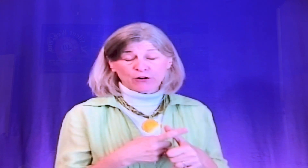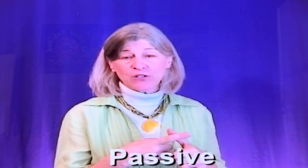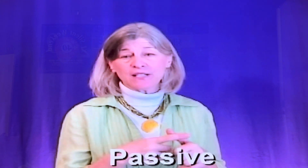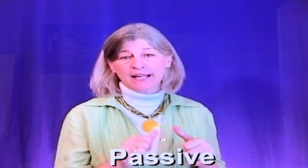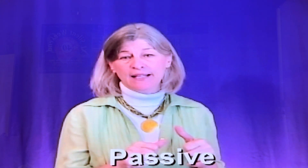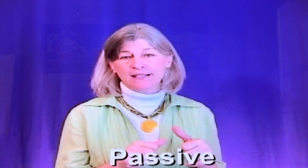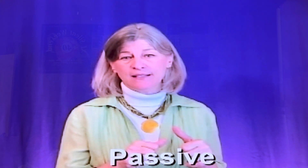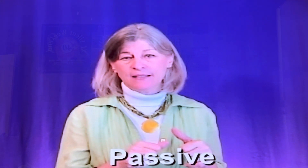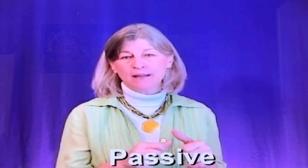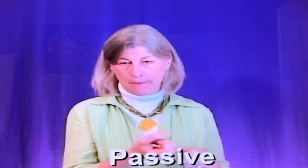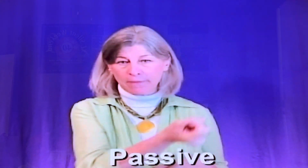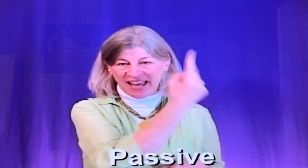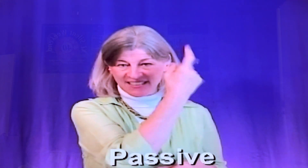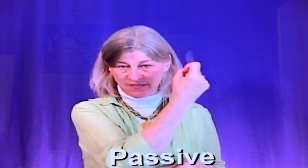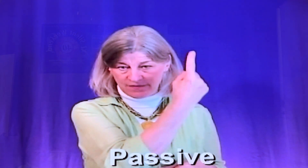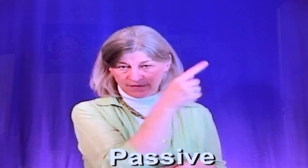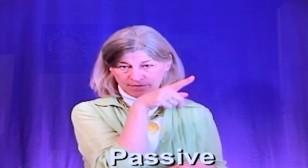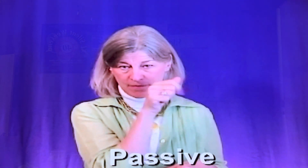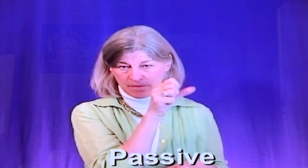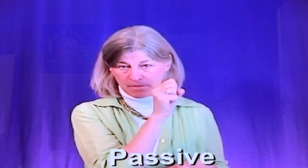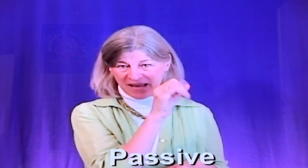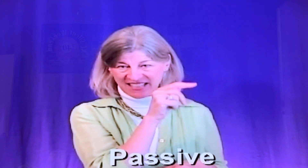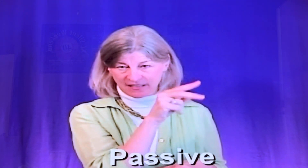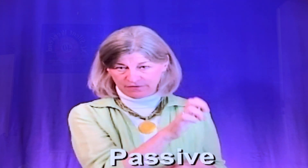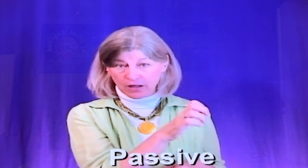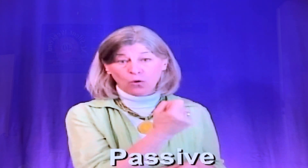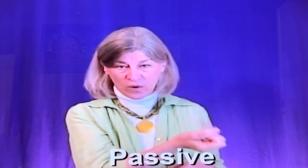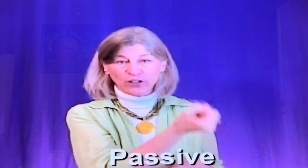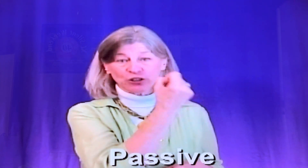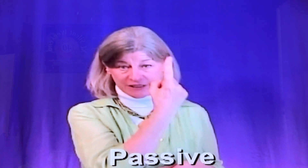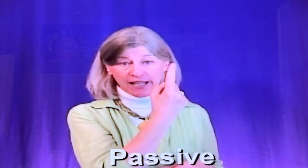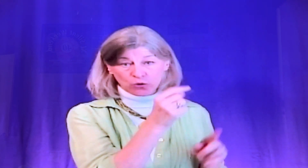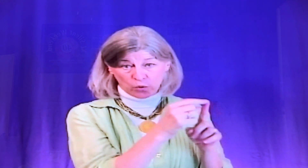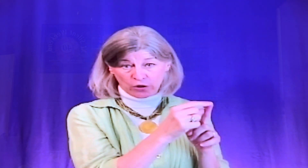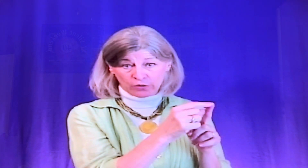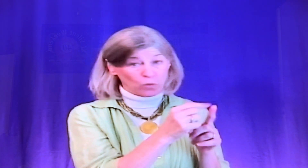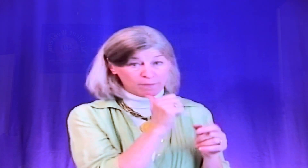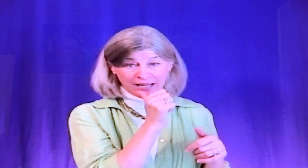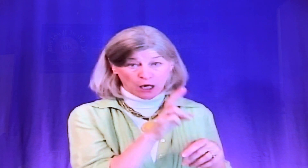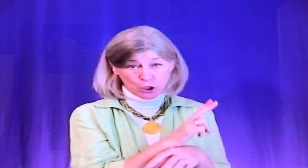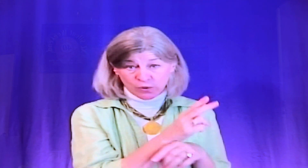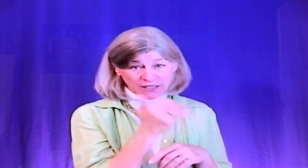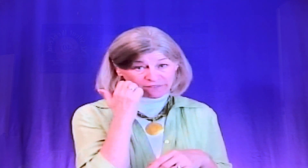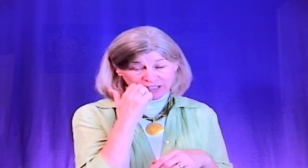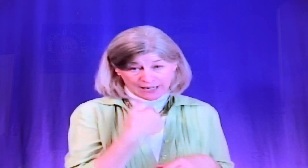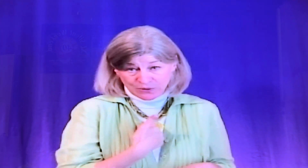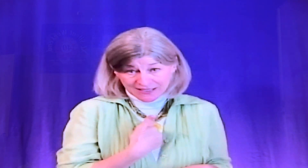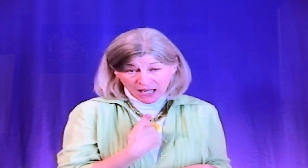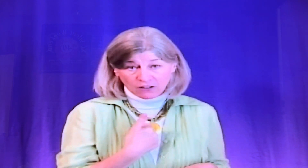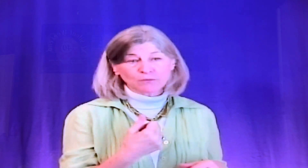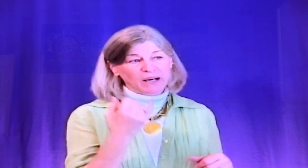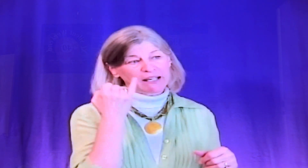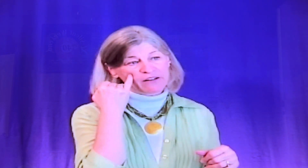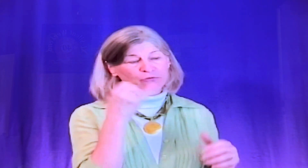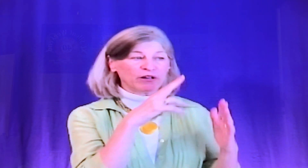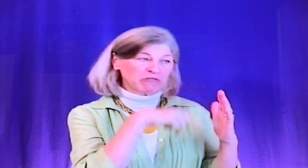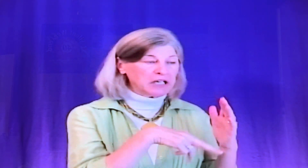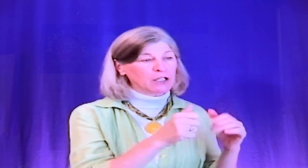First is passive. Passive. We understand the word. We may not use it every day ourselves, but if we read it or